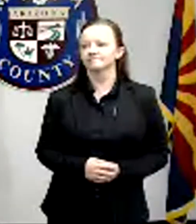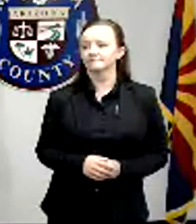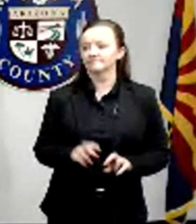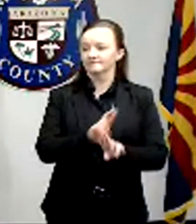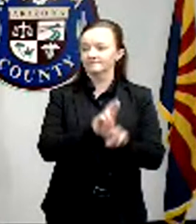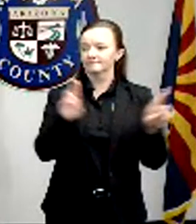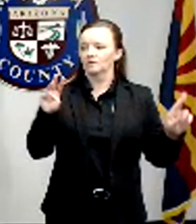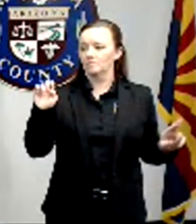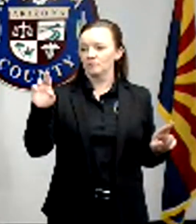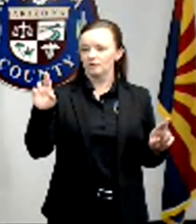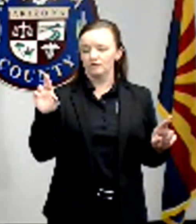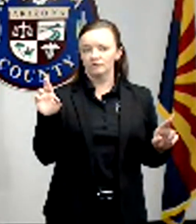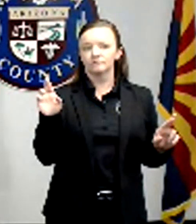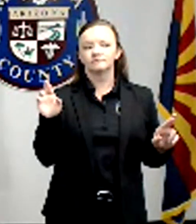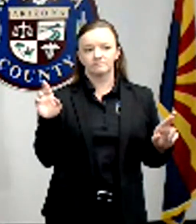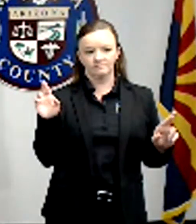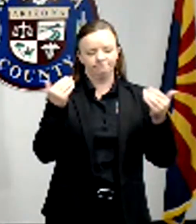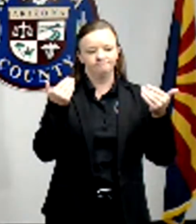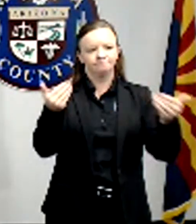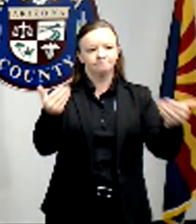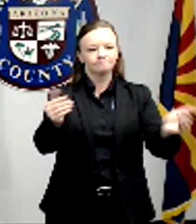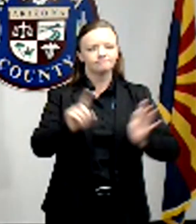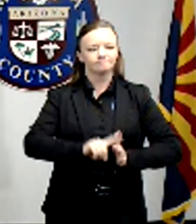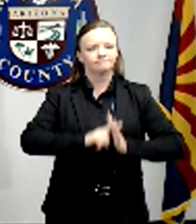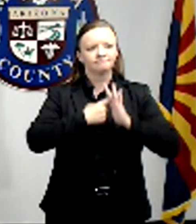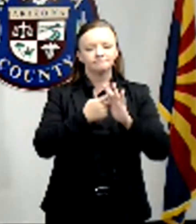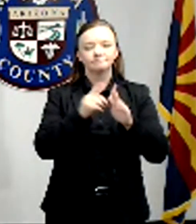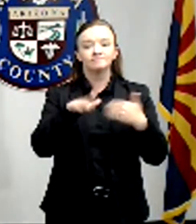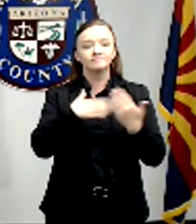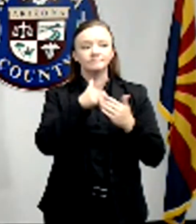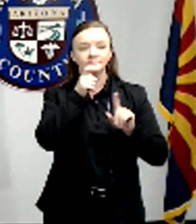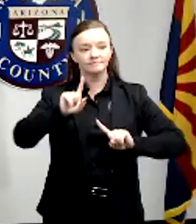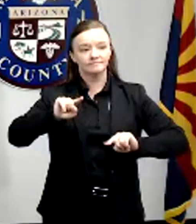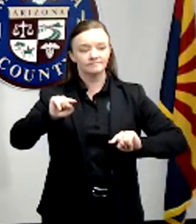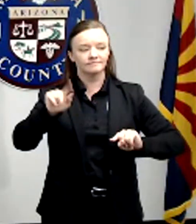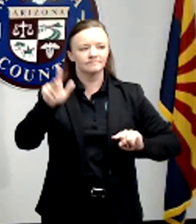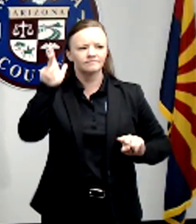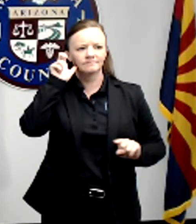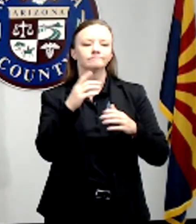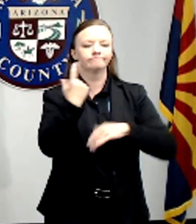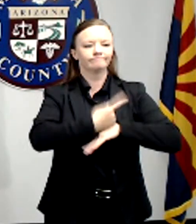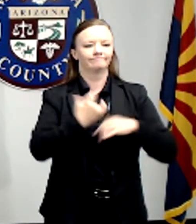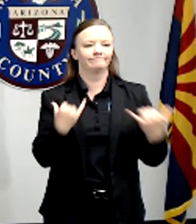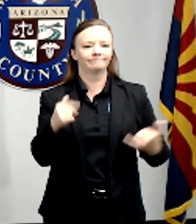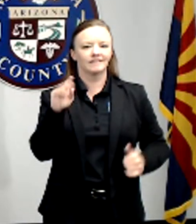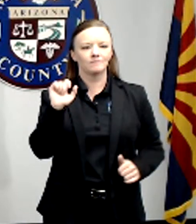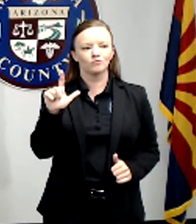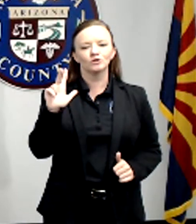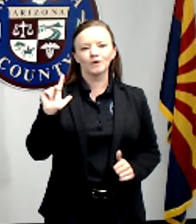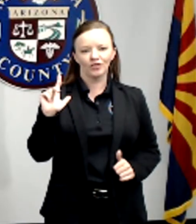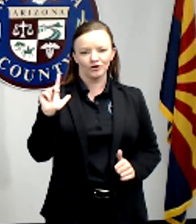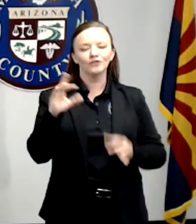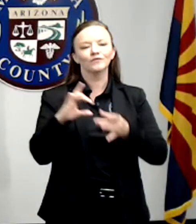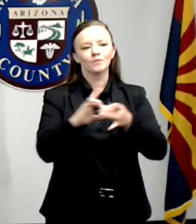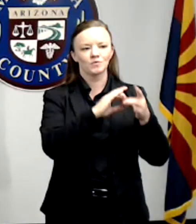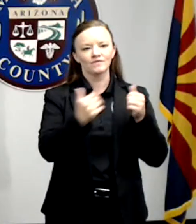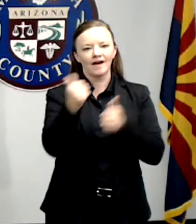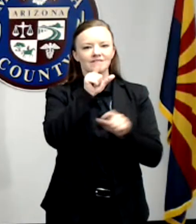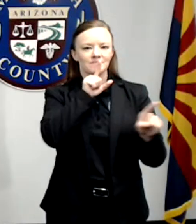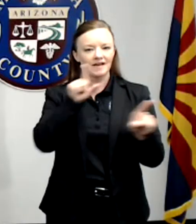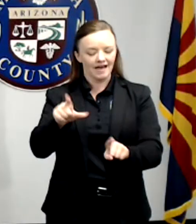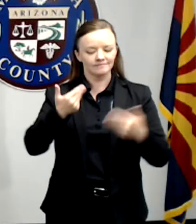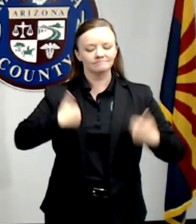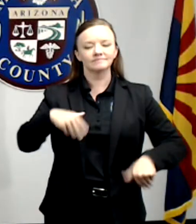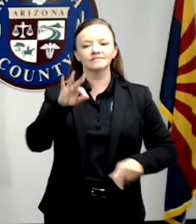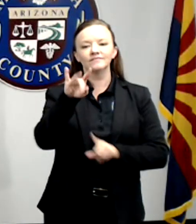Martina on the webinar. Yes, we are. The broadcast is now starting. All attendees are in listen-only mode. From the Unified Command, my name is Fields Mosley.